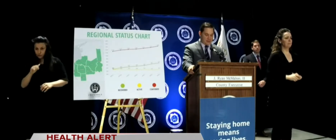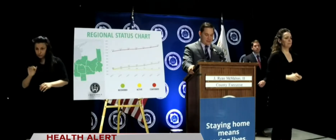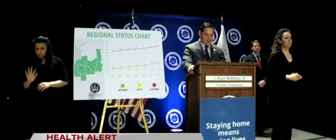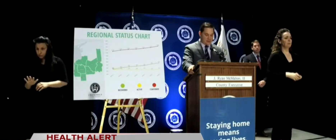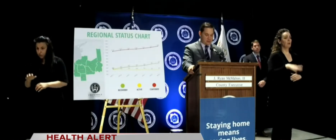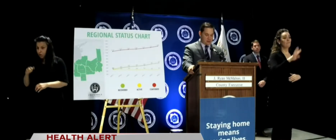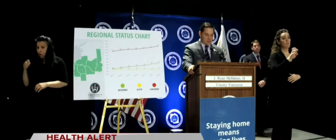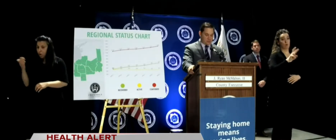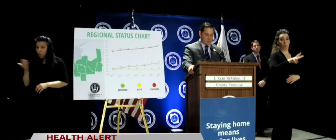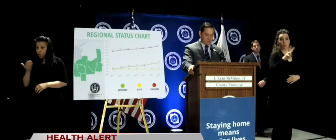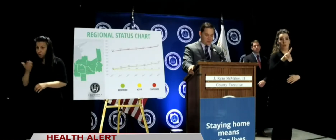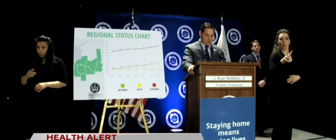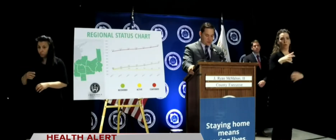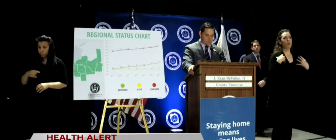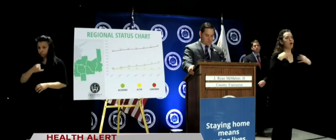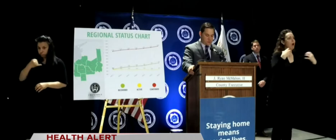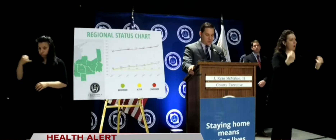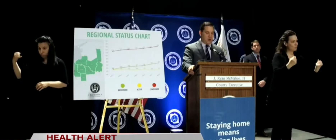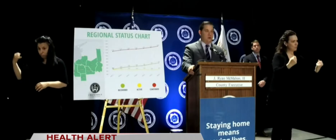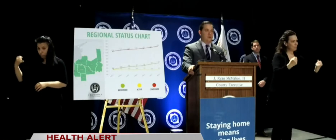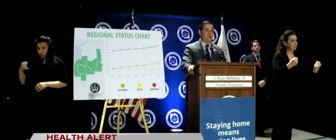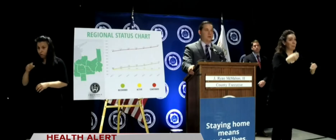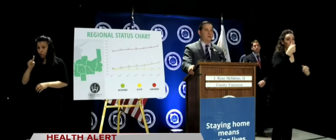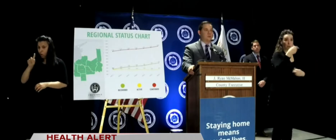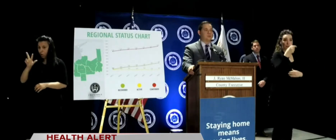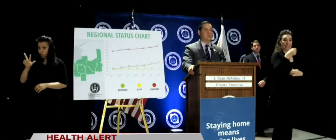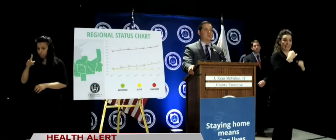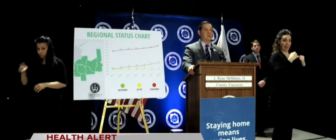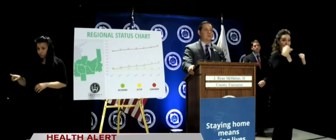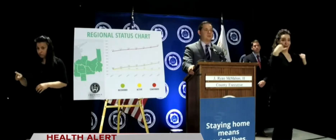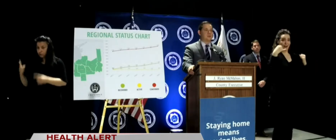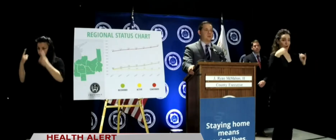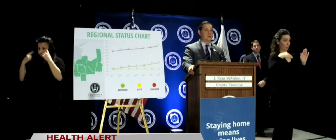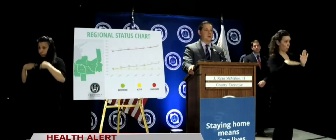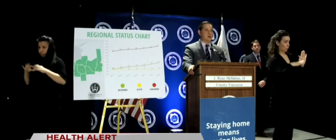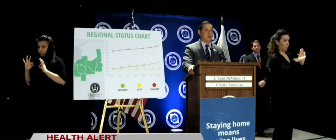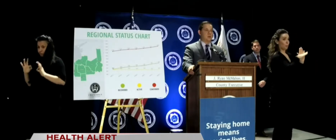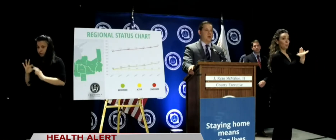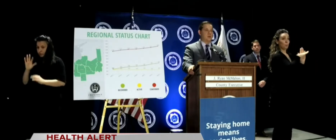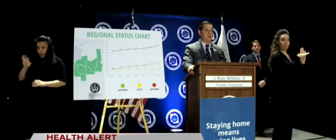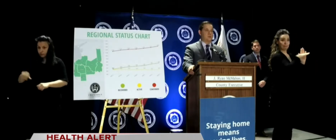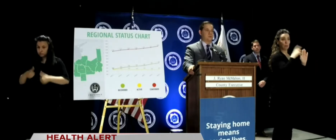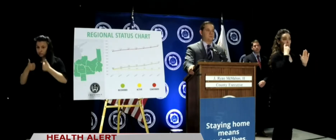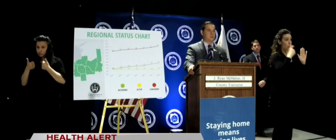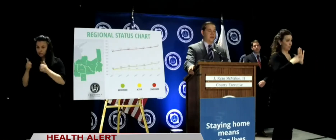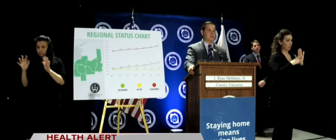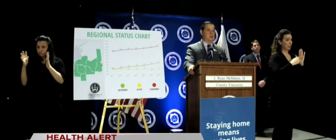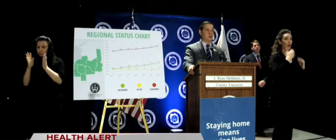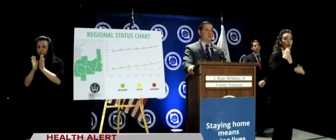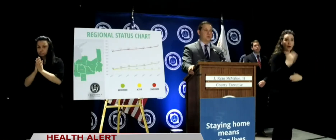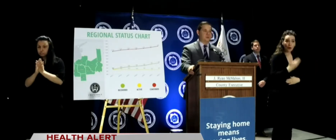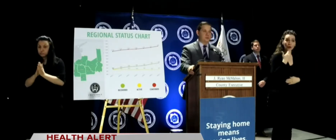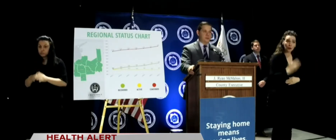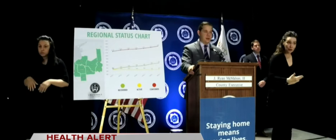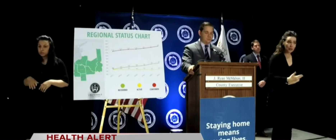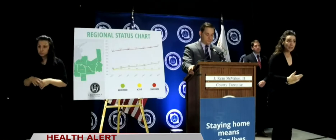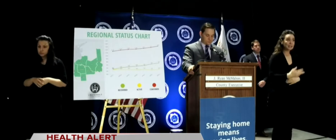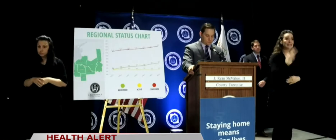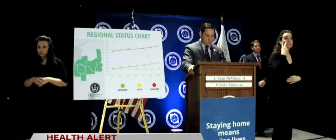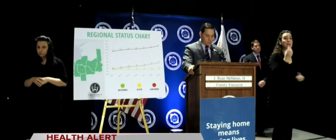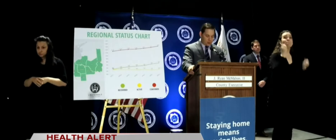up 18 people from yesterday. Very good news. We continue to see recoveries, lots of recoveries each